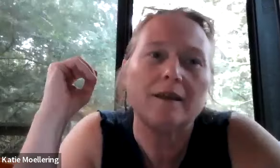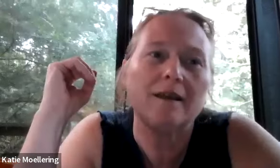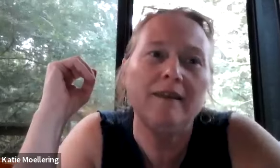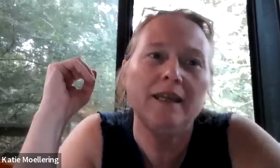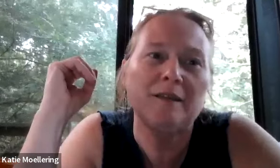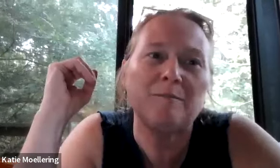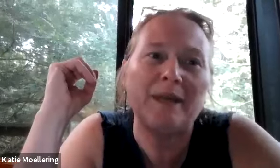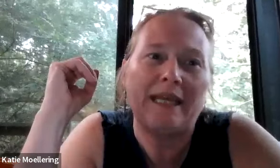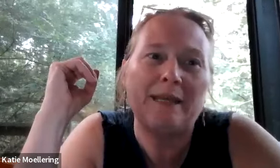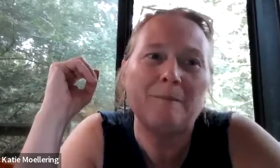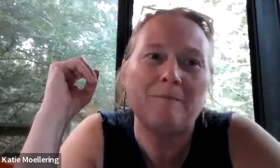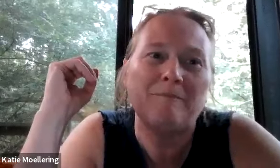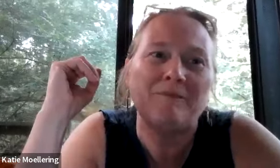And then P.